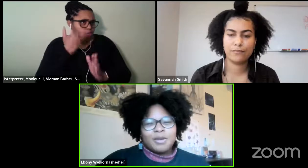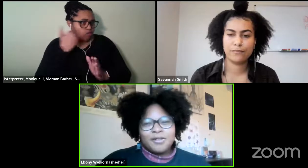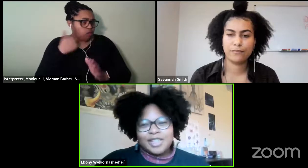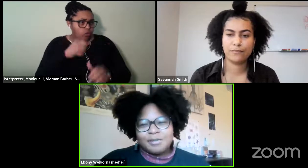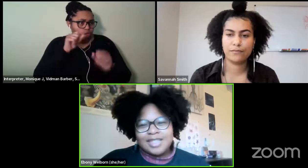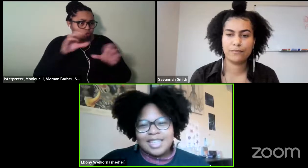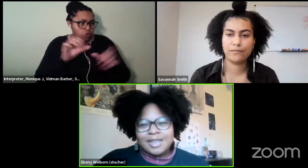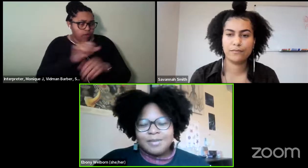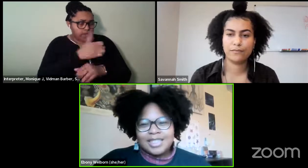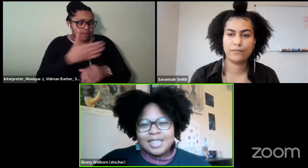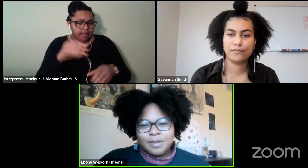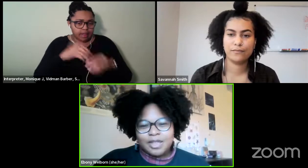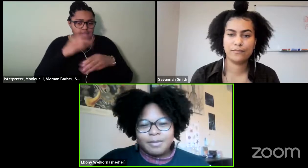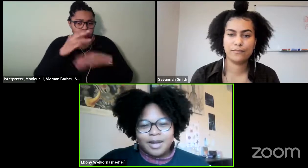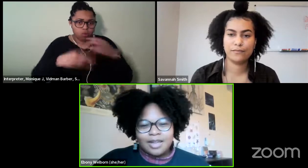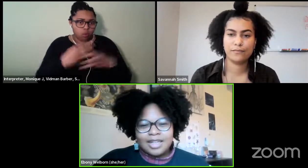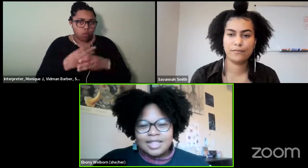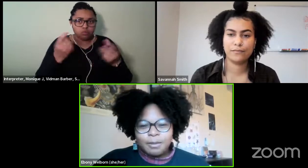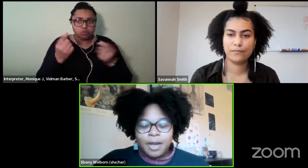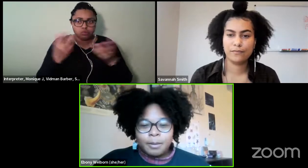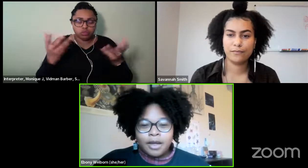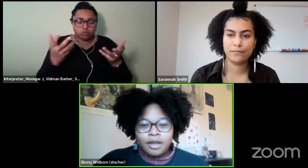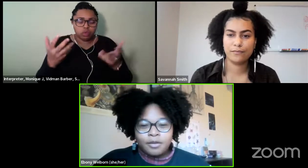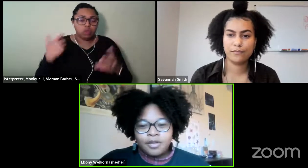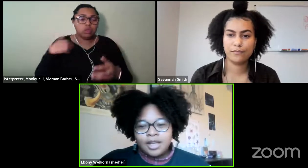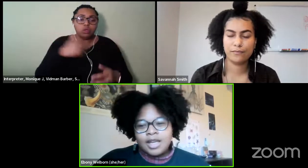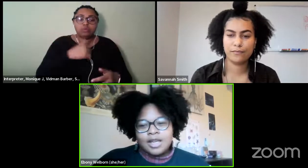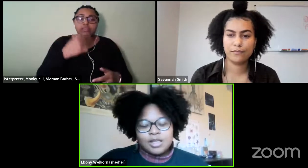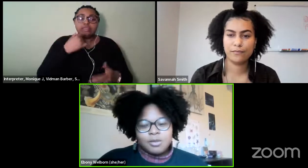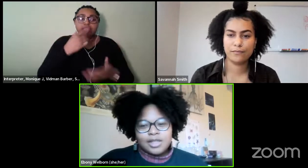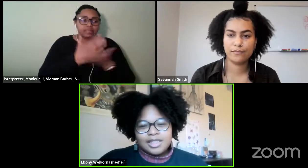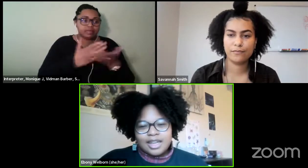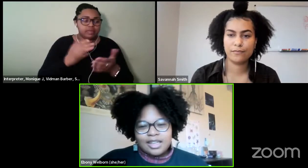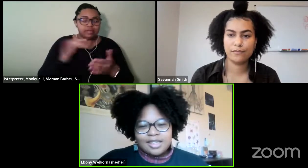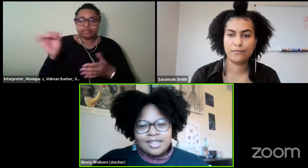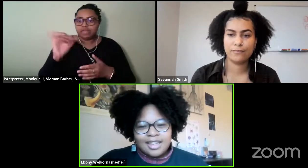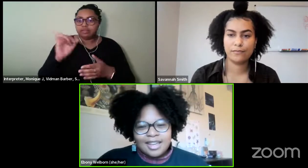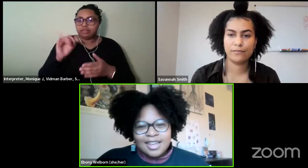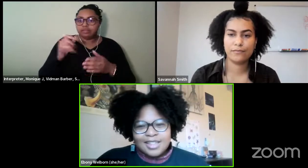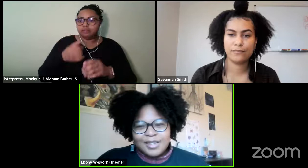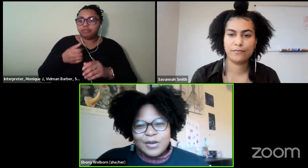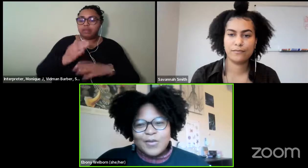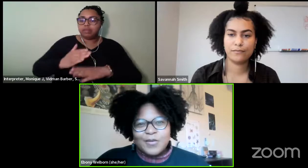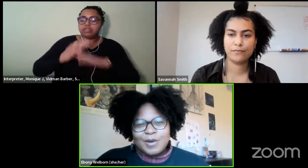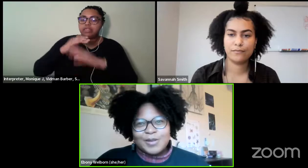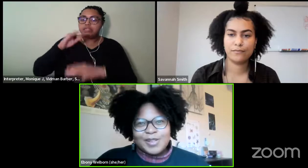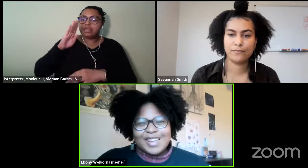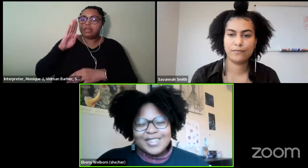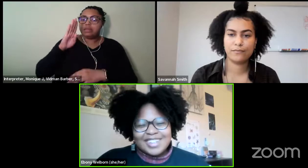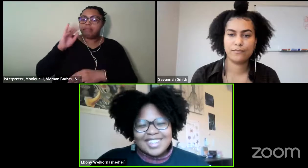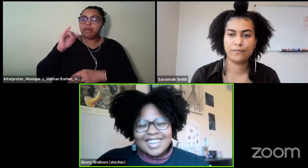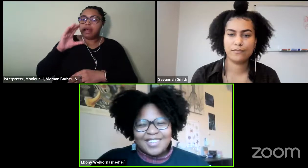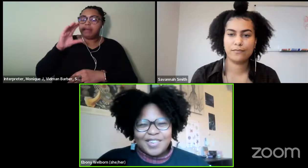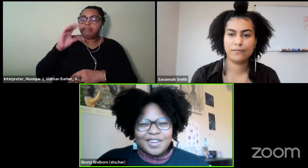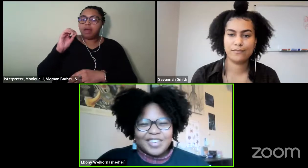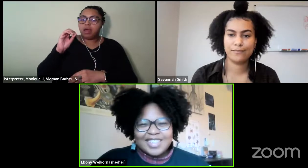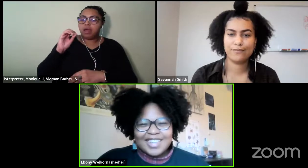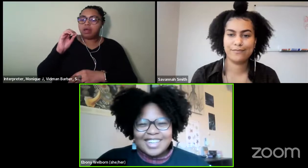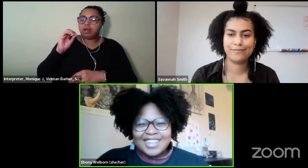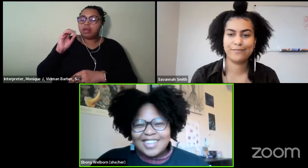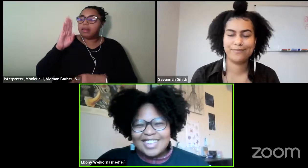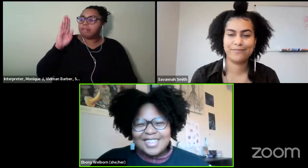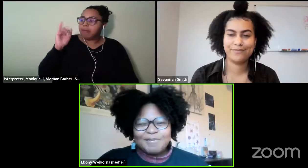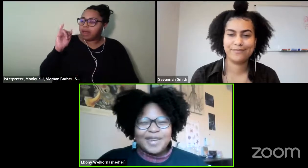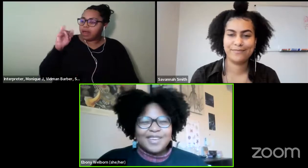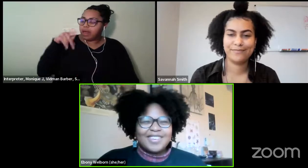And we both stood up and said something similar about connecting BIPOC youth to marine science. And so that was really interesting. We were already friends.